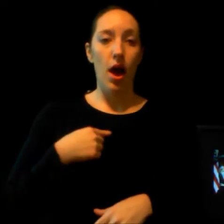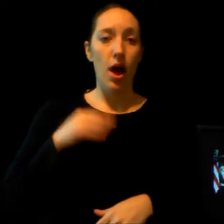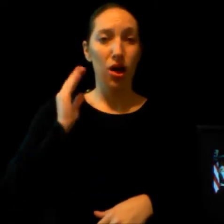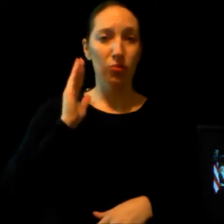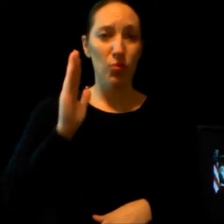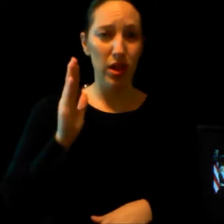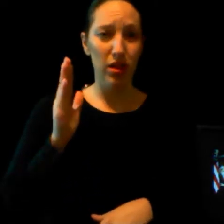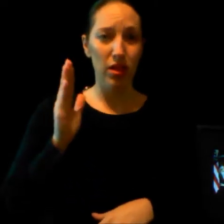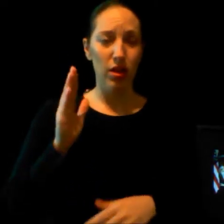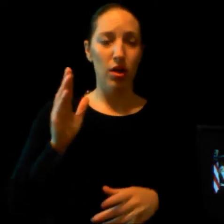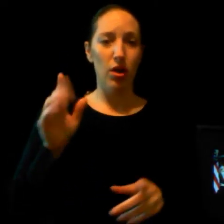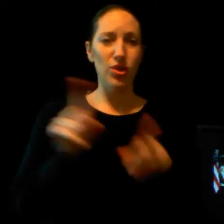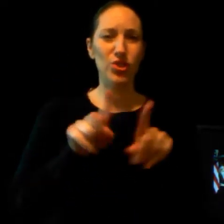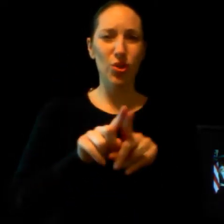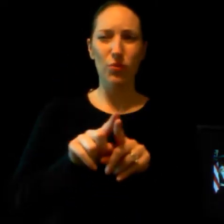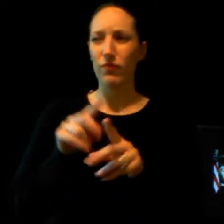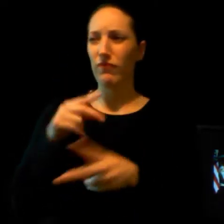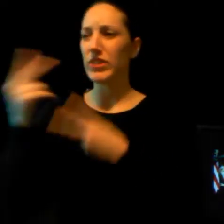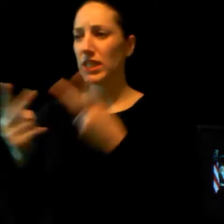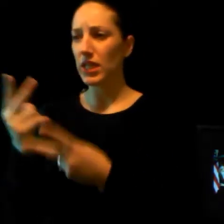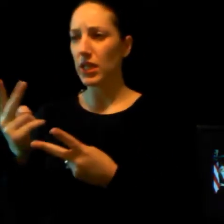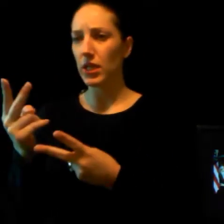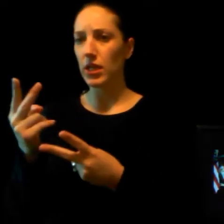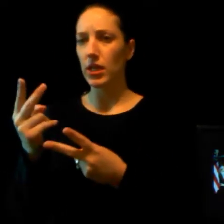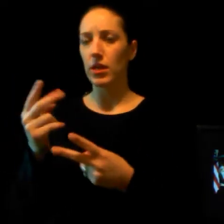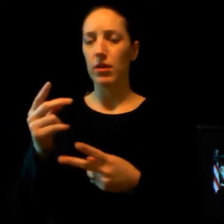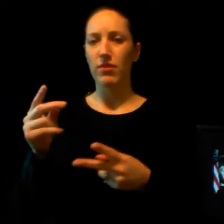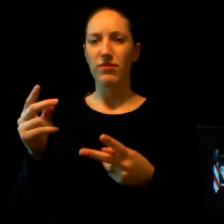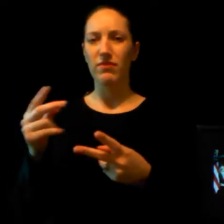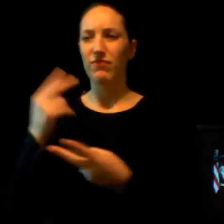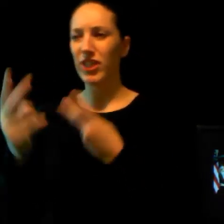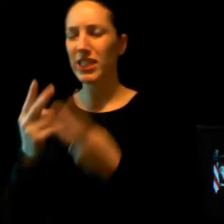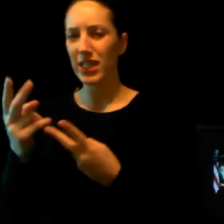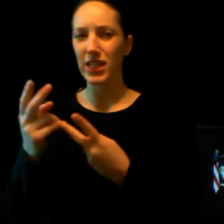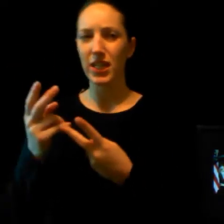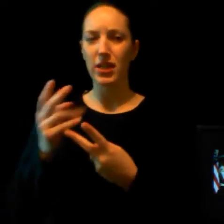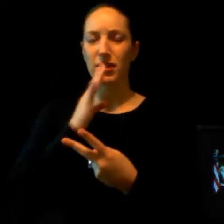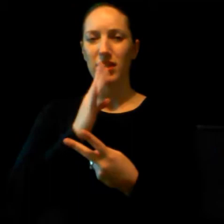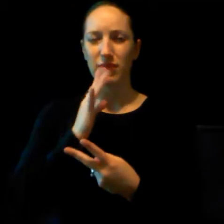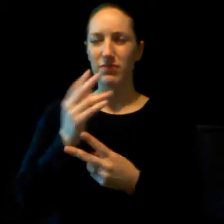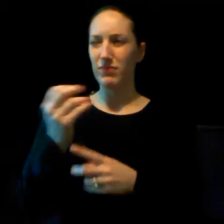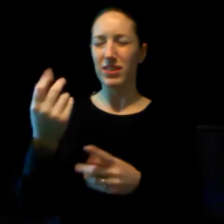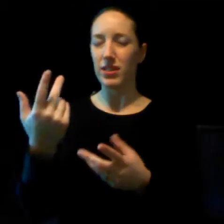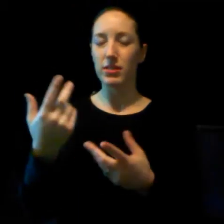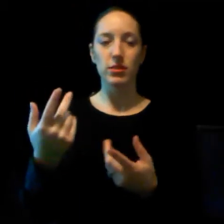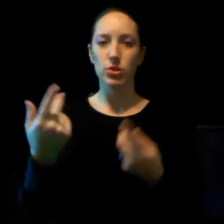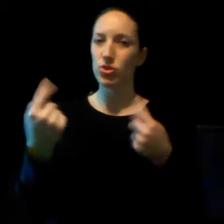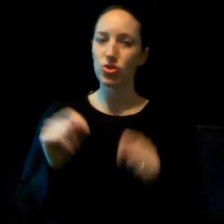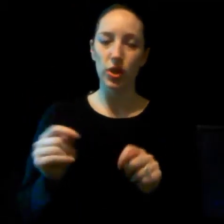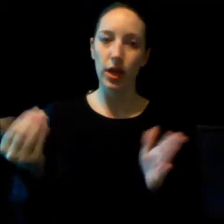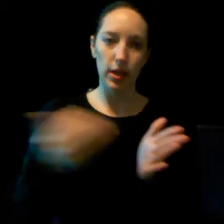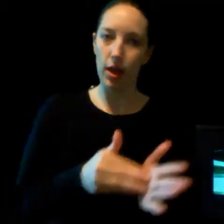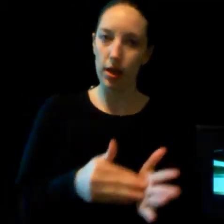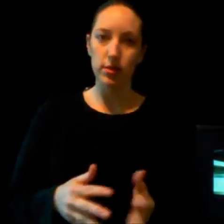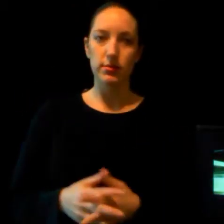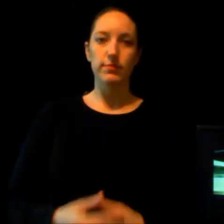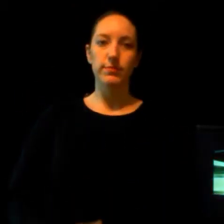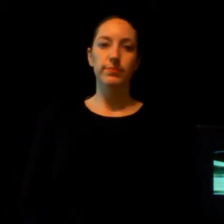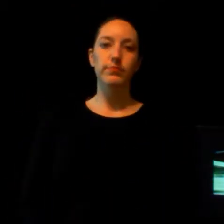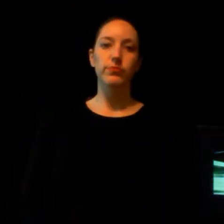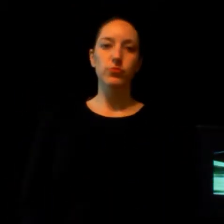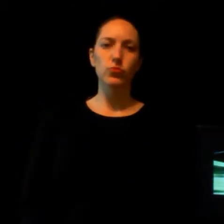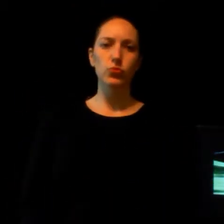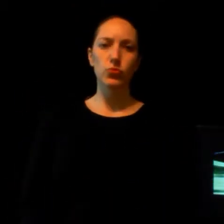Chile. I will also visit Chile. Okay, let's try that again. In his darkest hour,